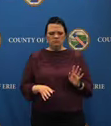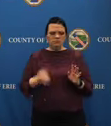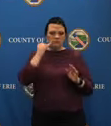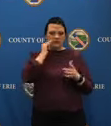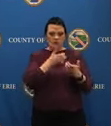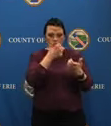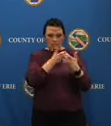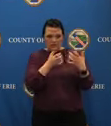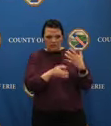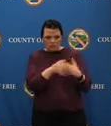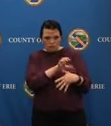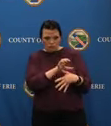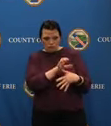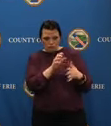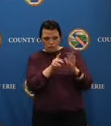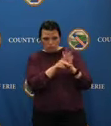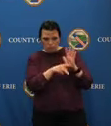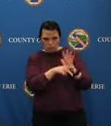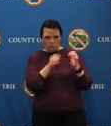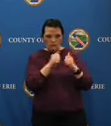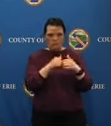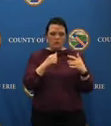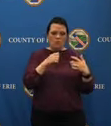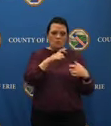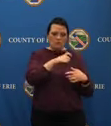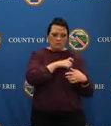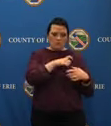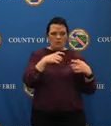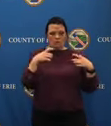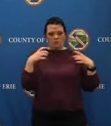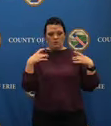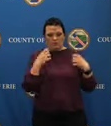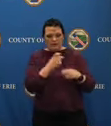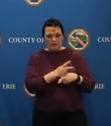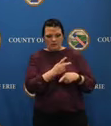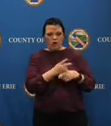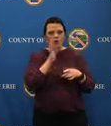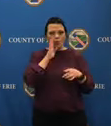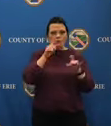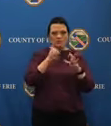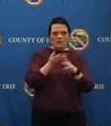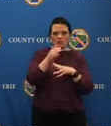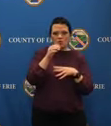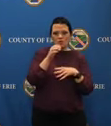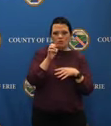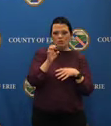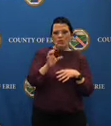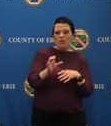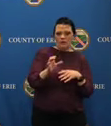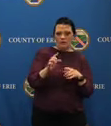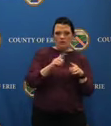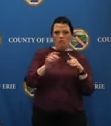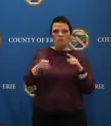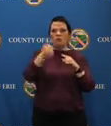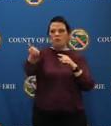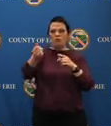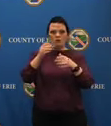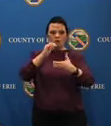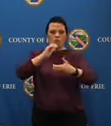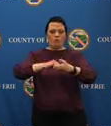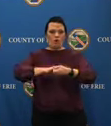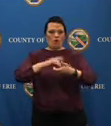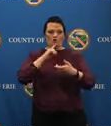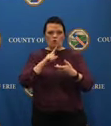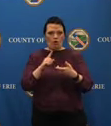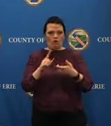meet the protocols with healthcare workers, law enforcement, and the like, you will be tested by the county. But there's many other partners out there that are testing,